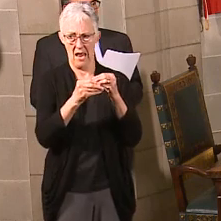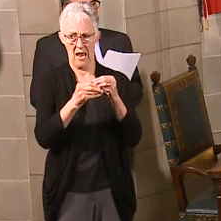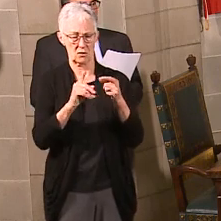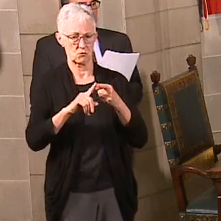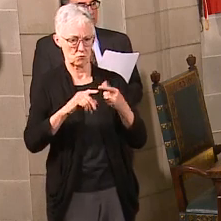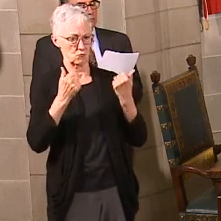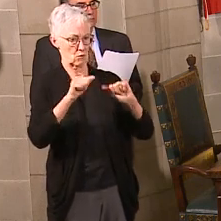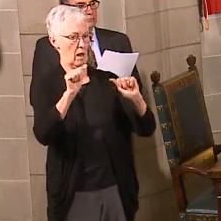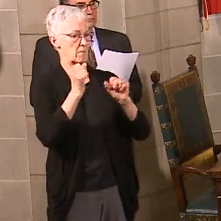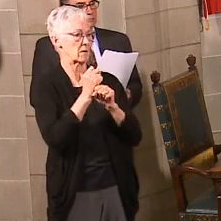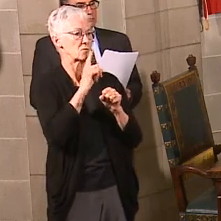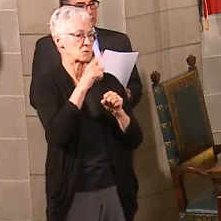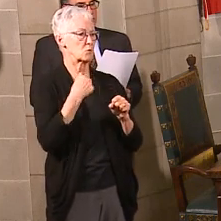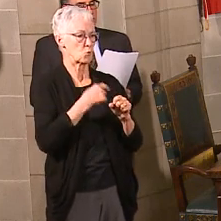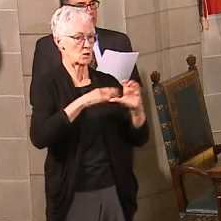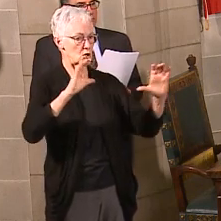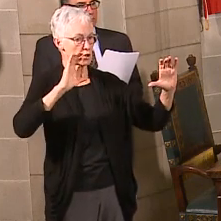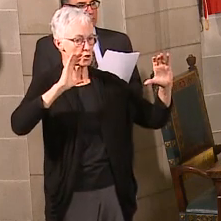communicate out.